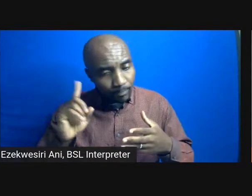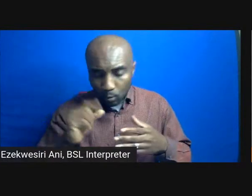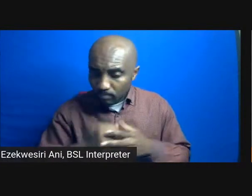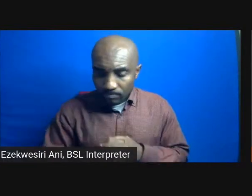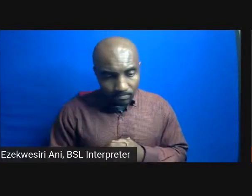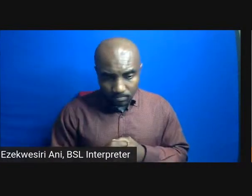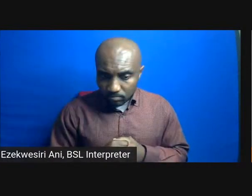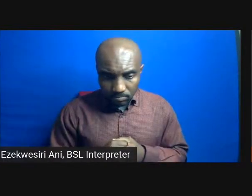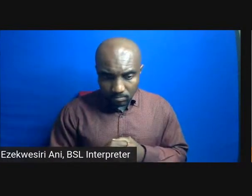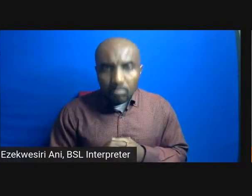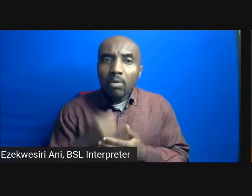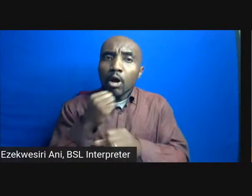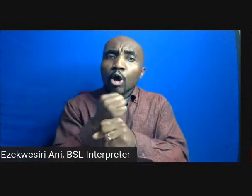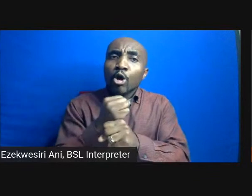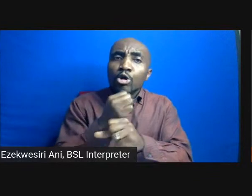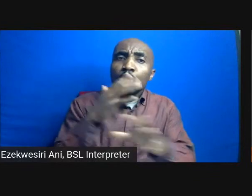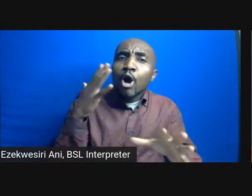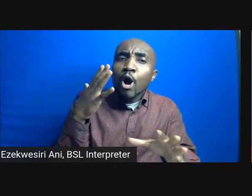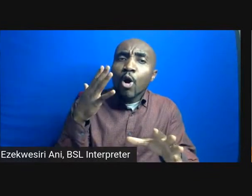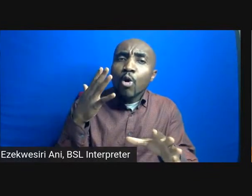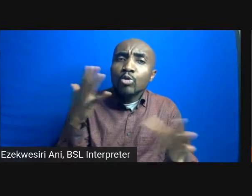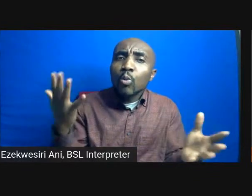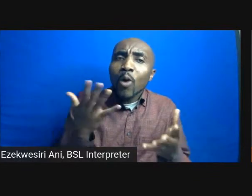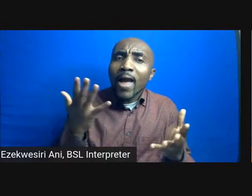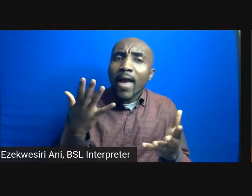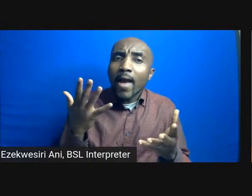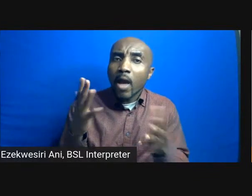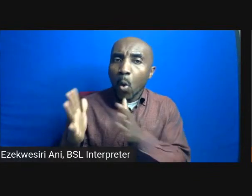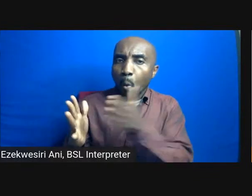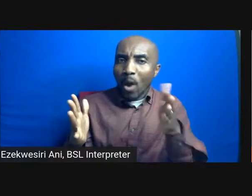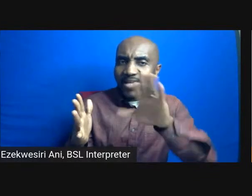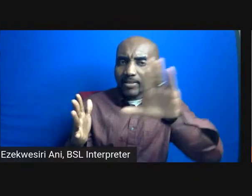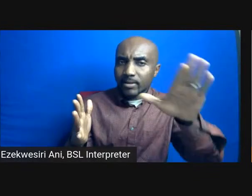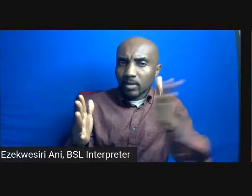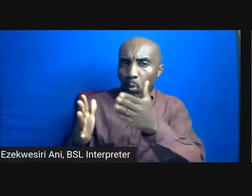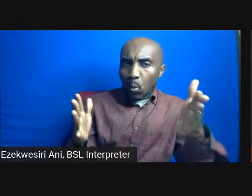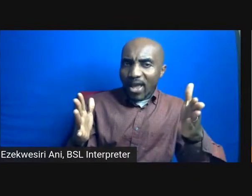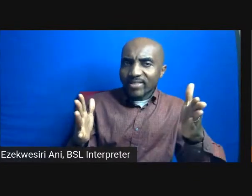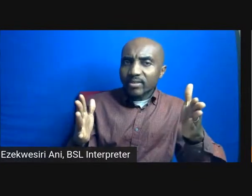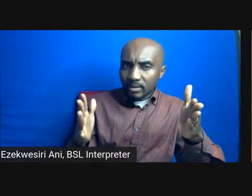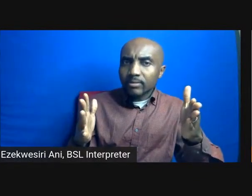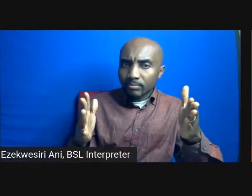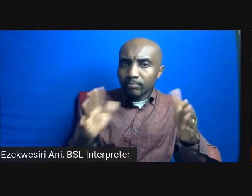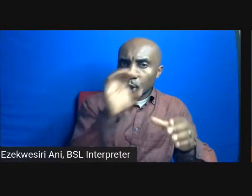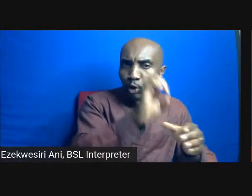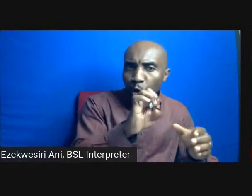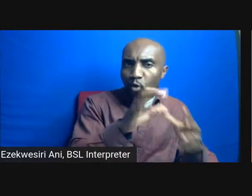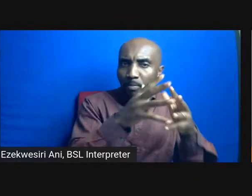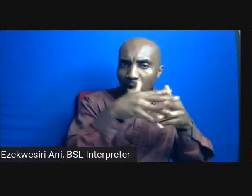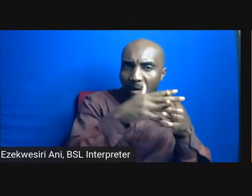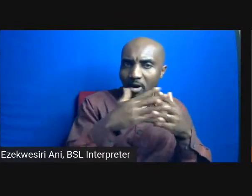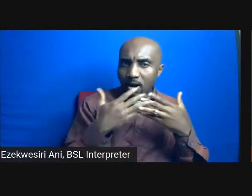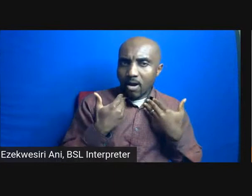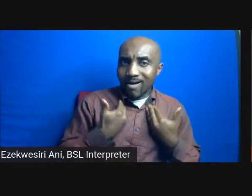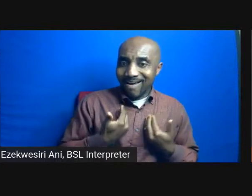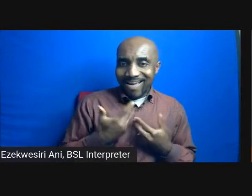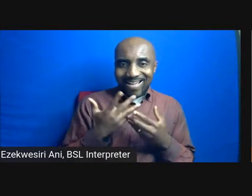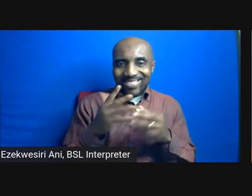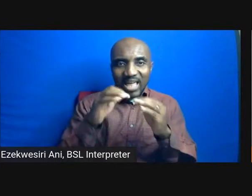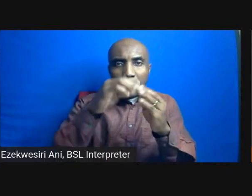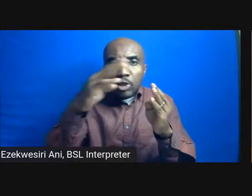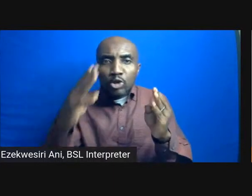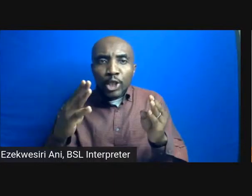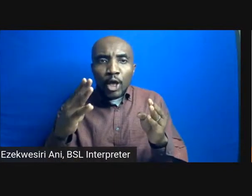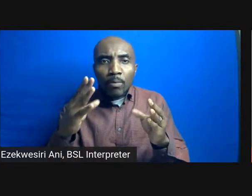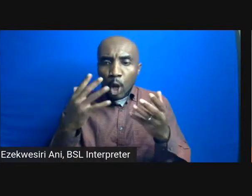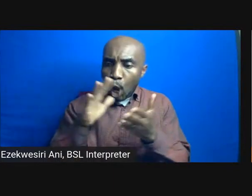Gold now solidly resided in the coffers of the West, and their museums were now home to cultural and religious